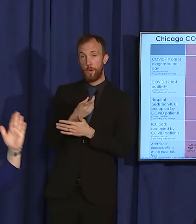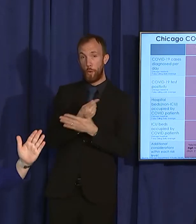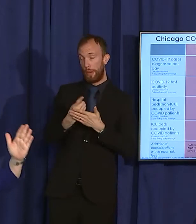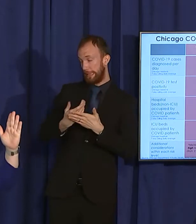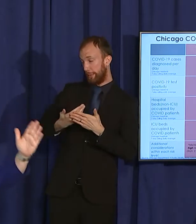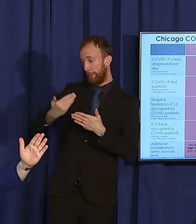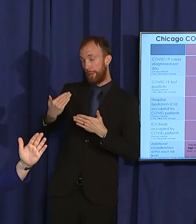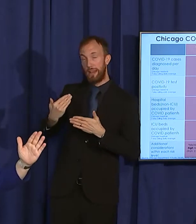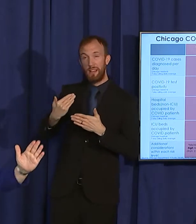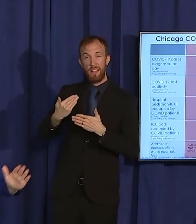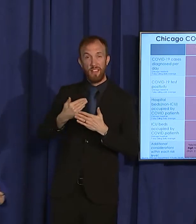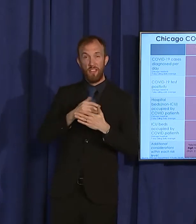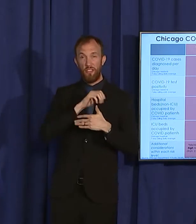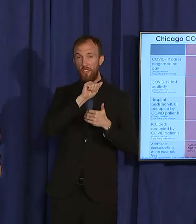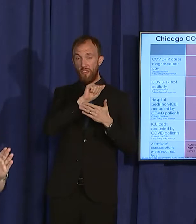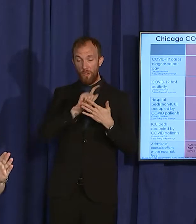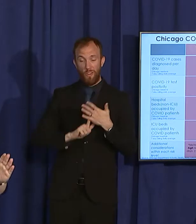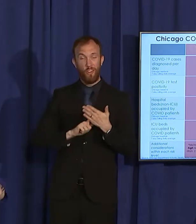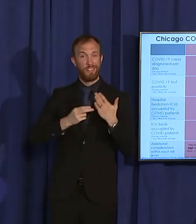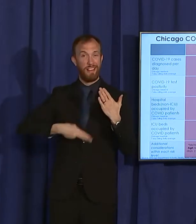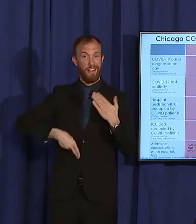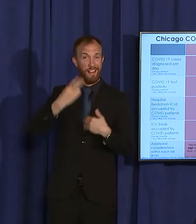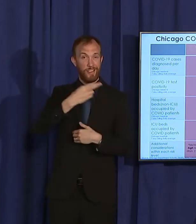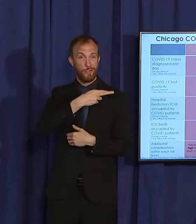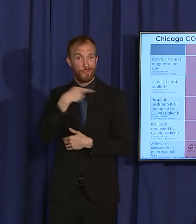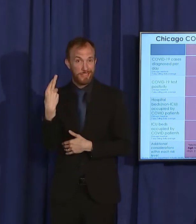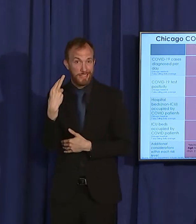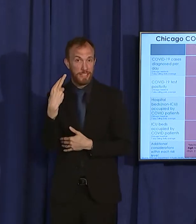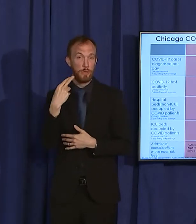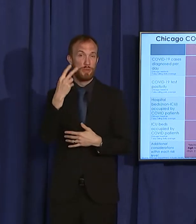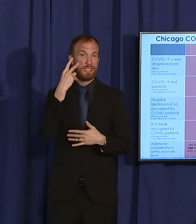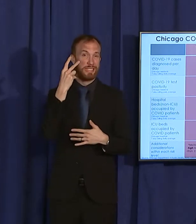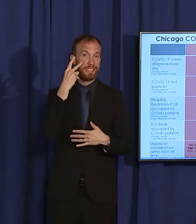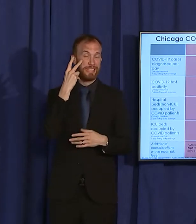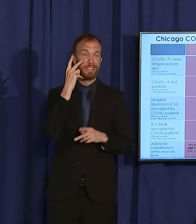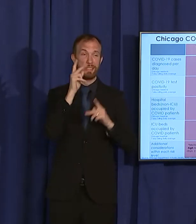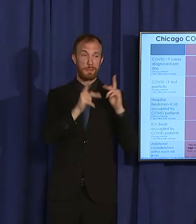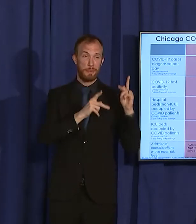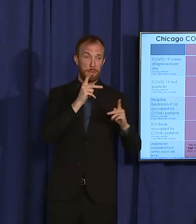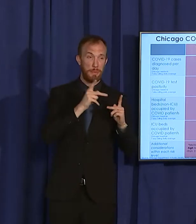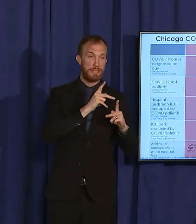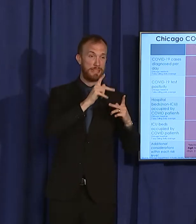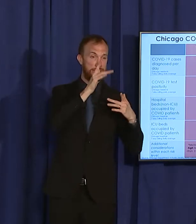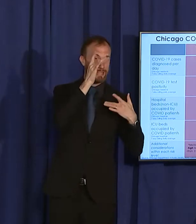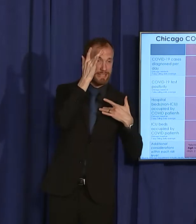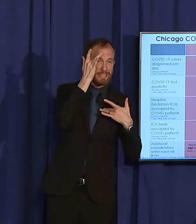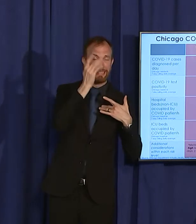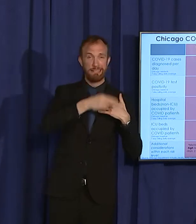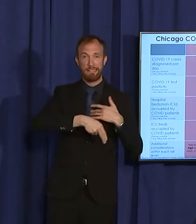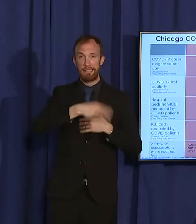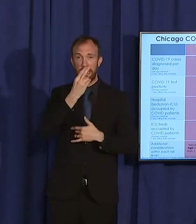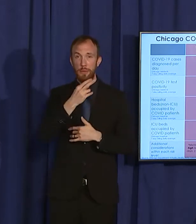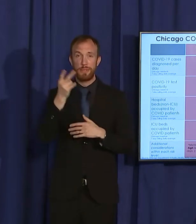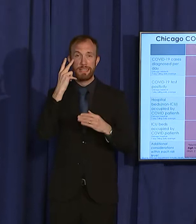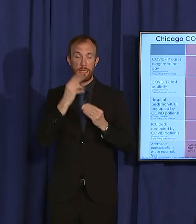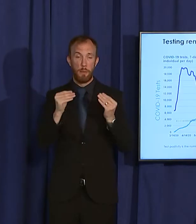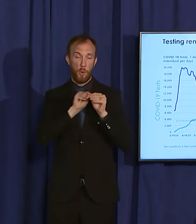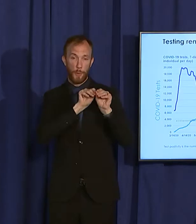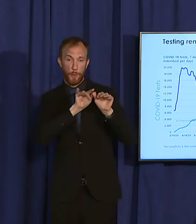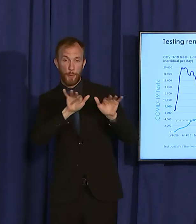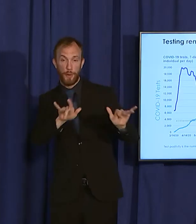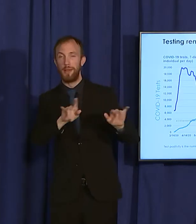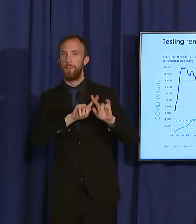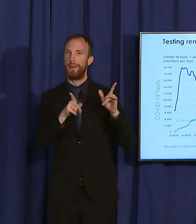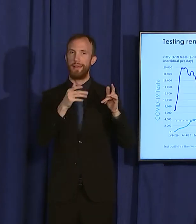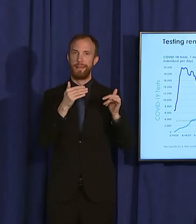in very high risk territory, partly because of the numbers and partly because of the rate of increase, we're now heading the right direction.